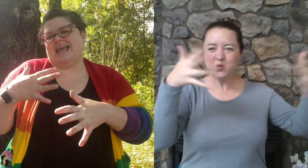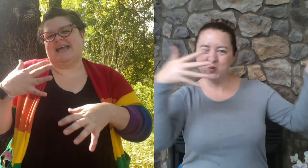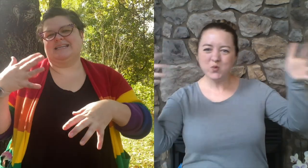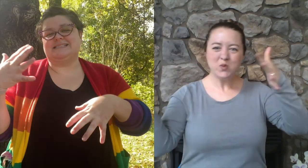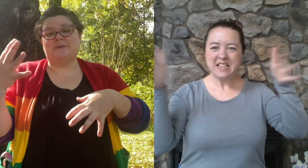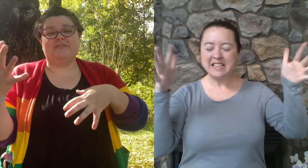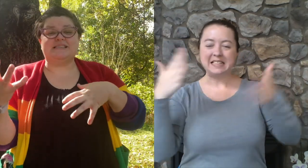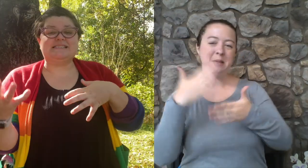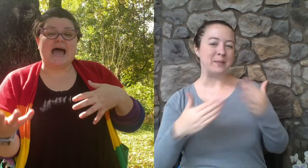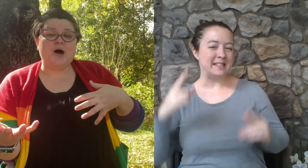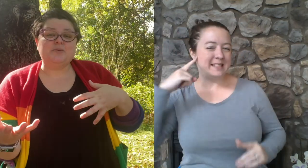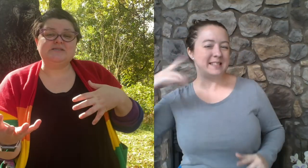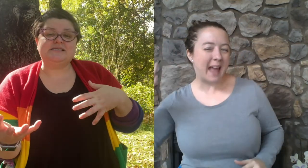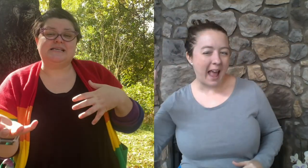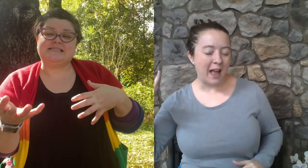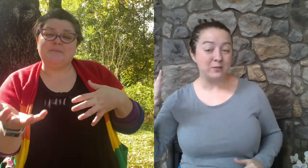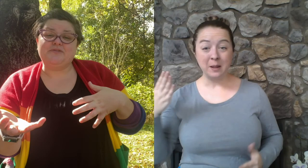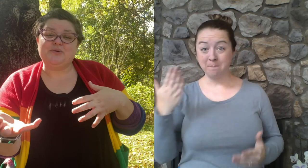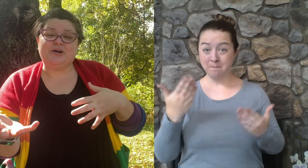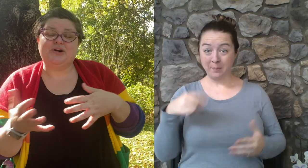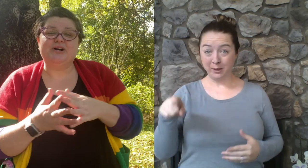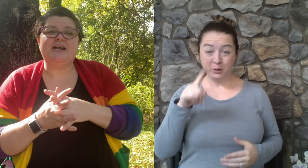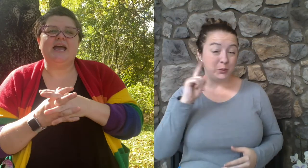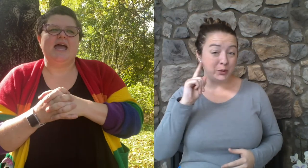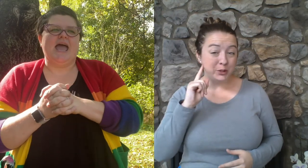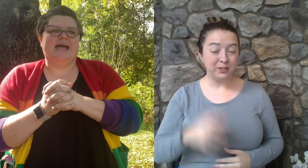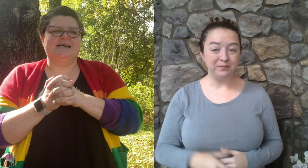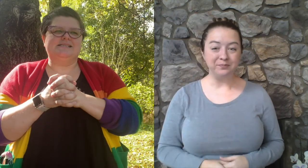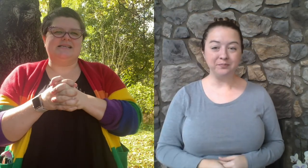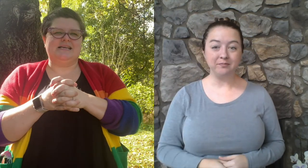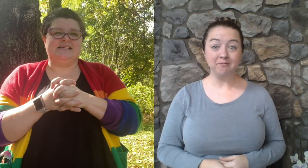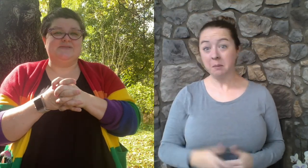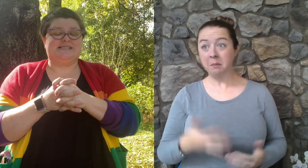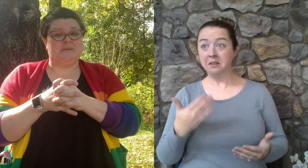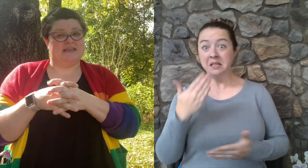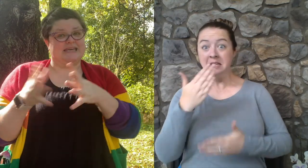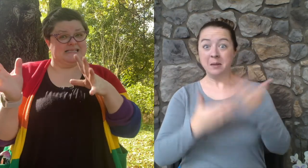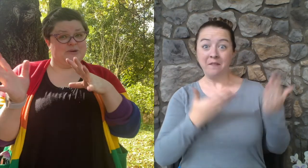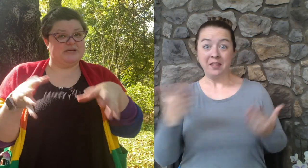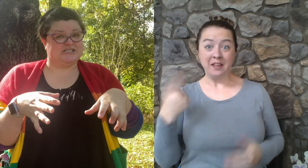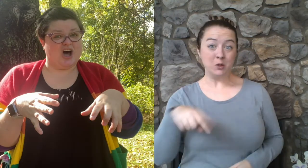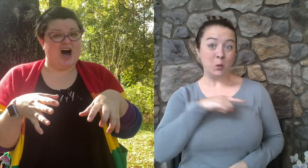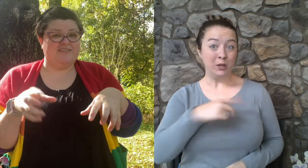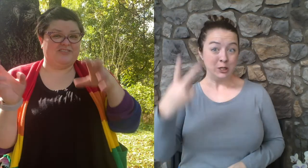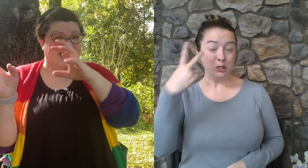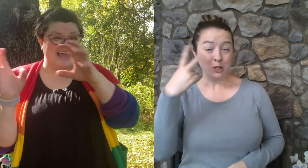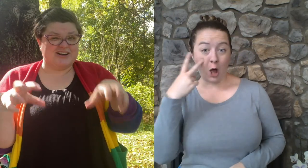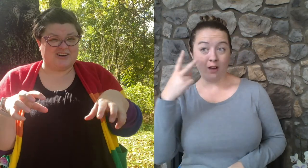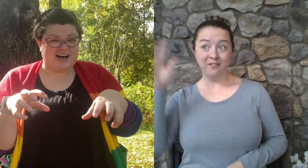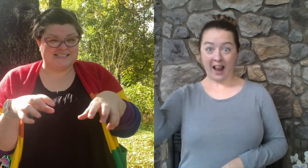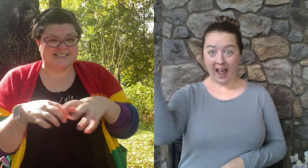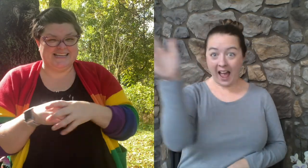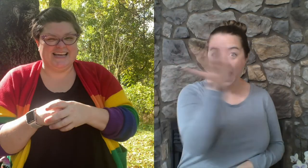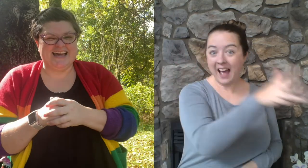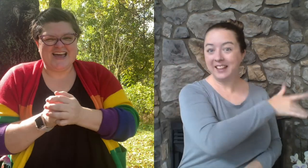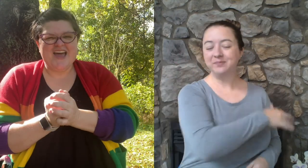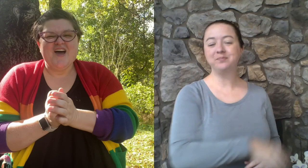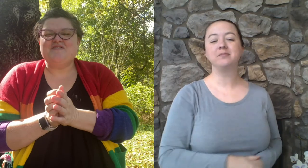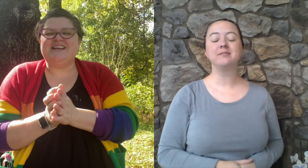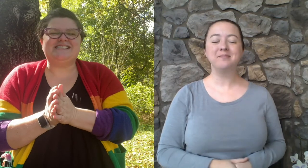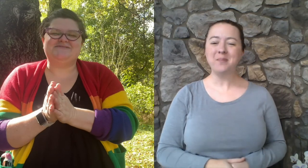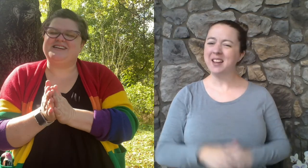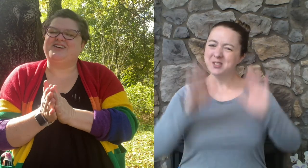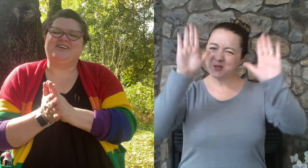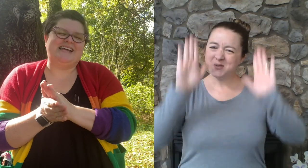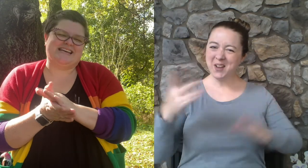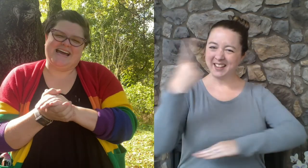wind, and some of the sounds that some of you heard, and even some of the things that we saw flying across. But